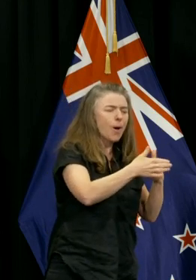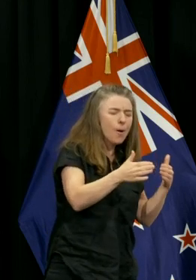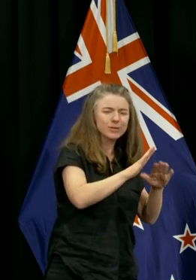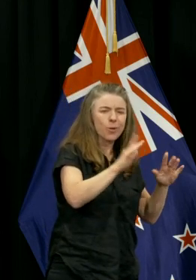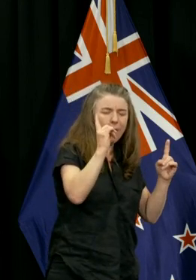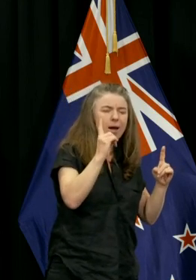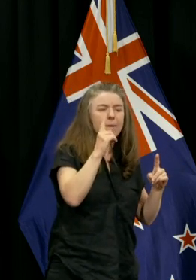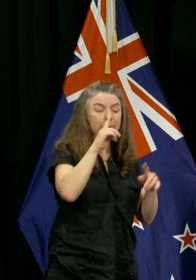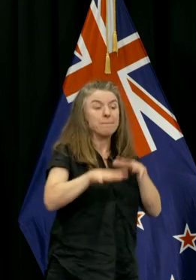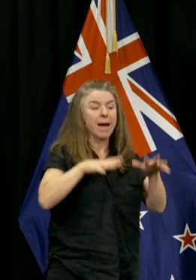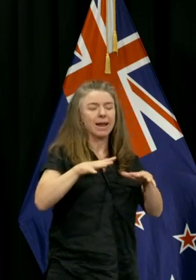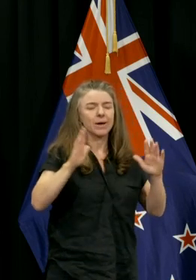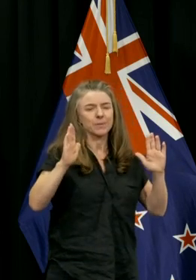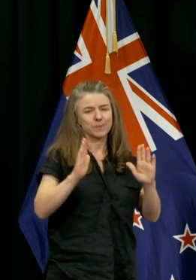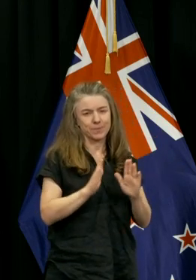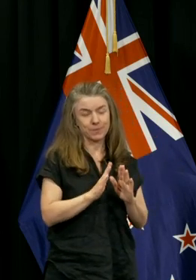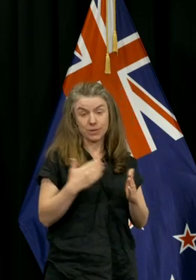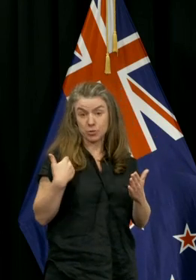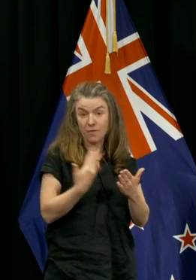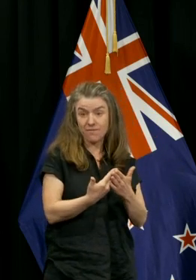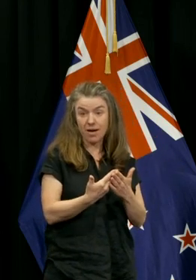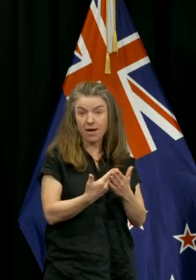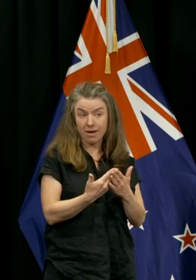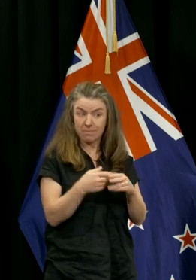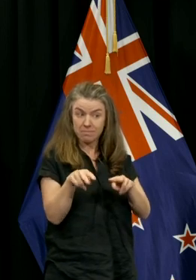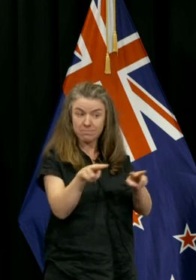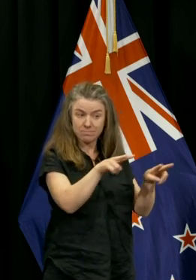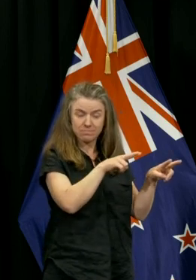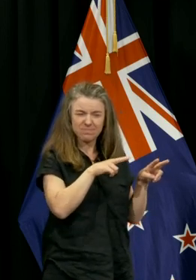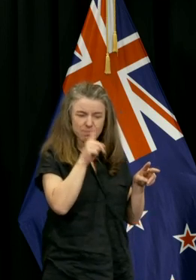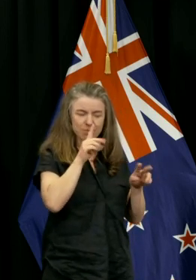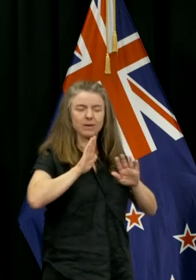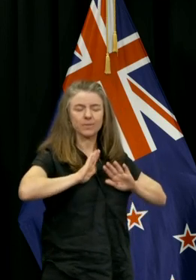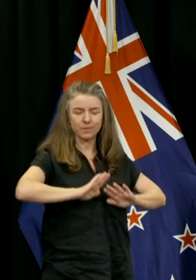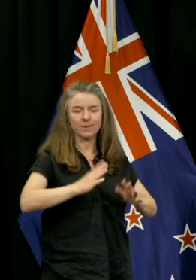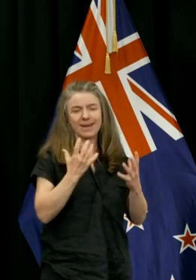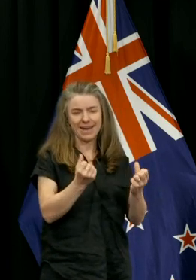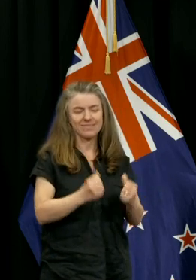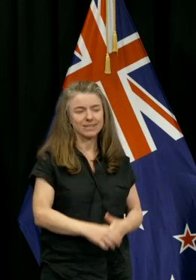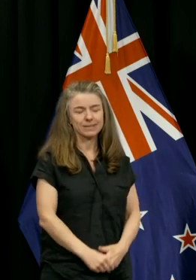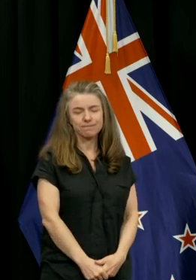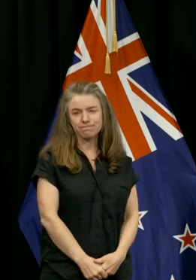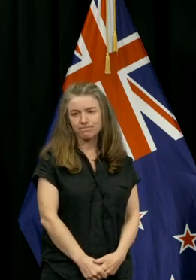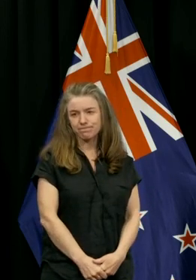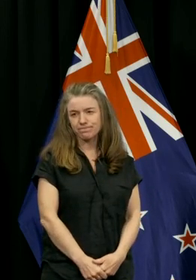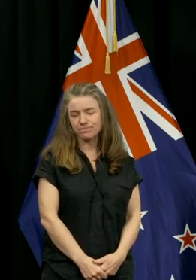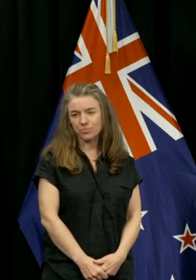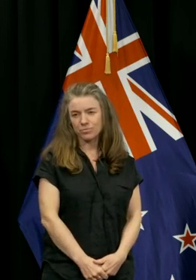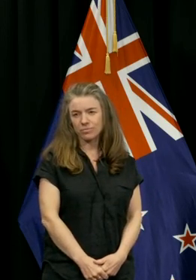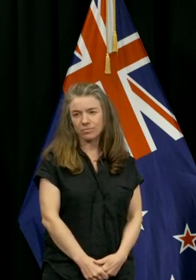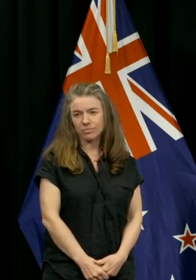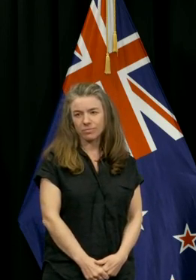of that fall away. And so far, that it looks like that's what's happening. There's concern that freight